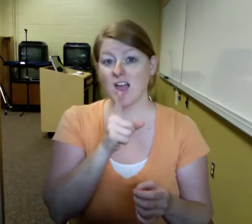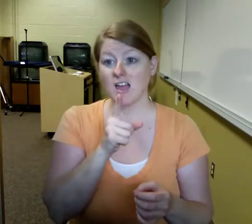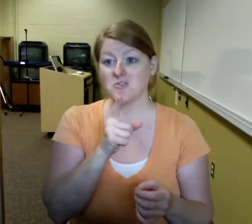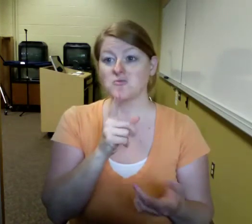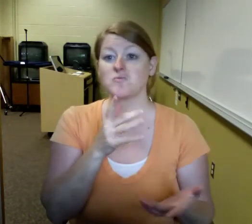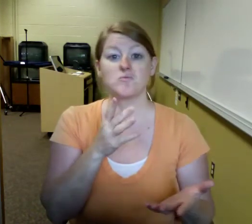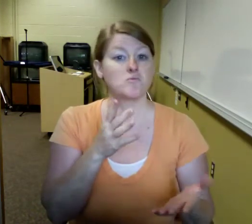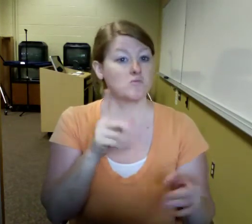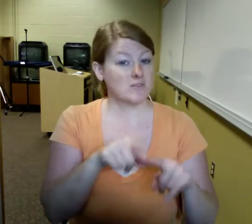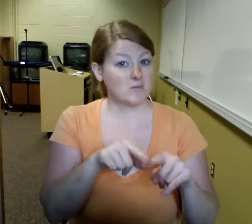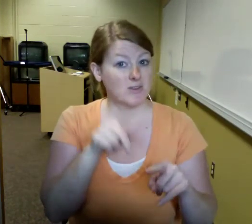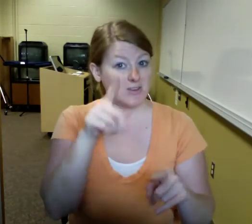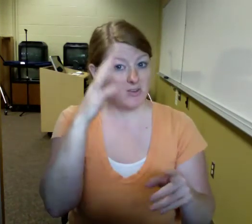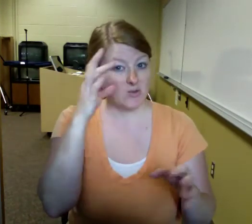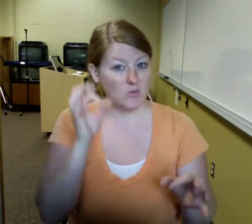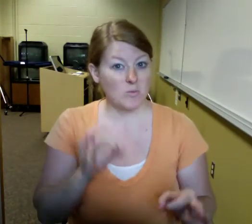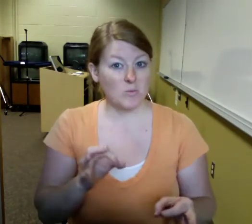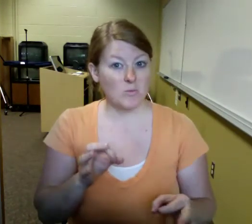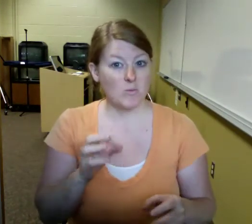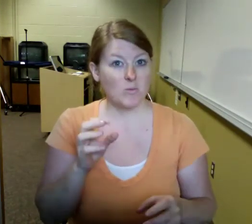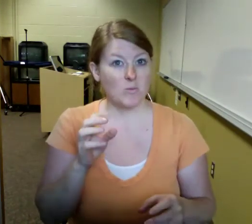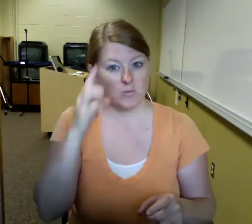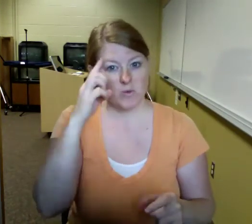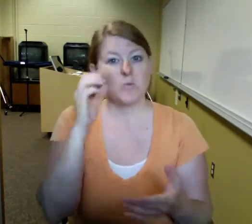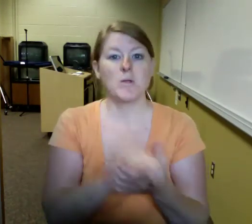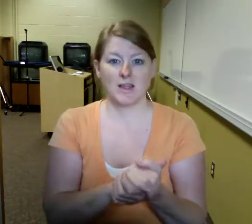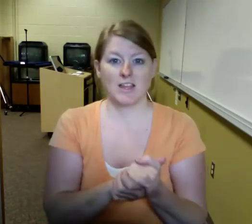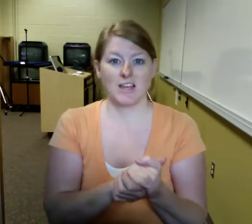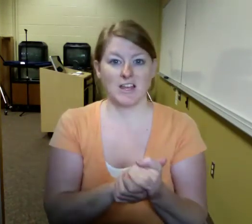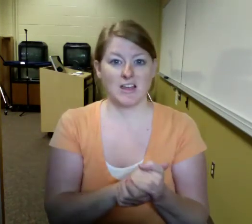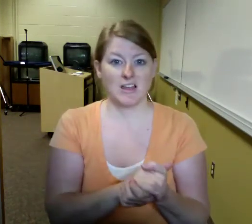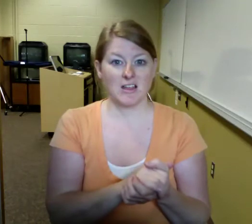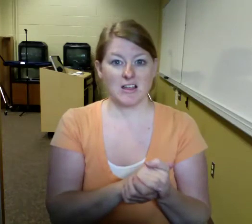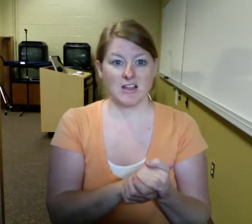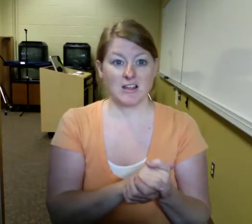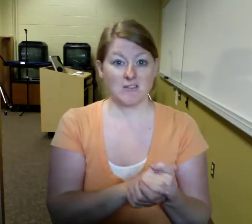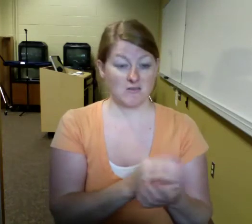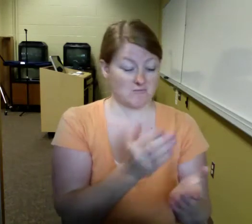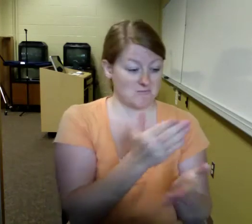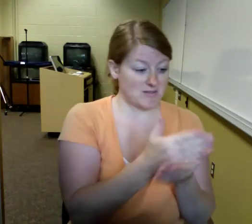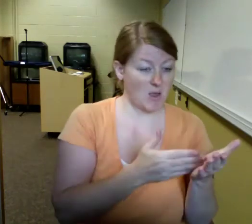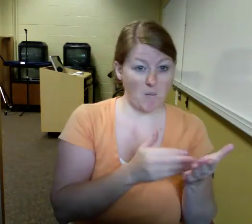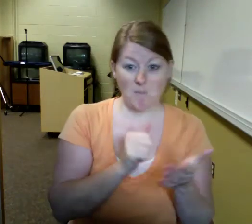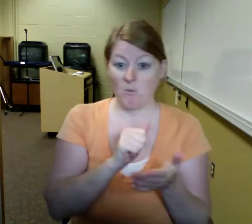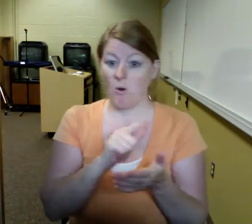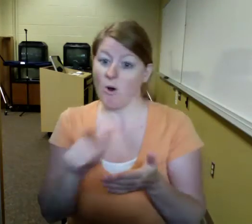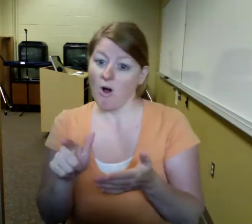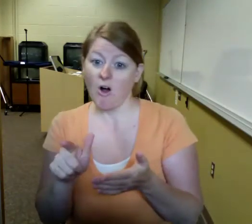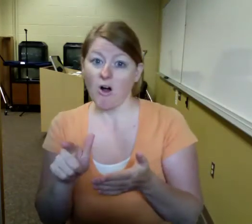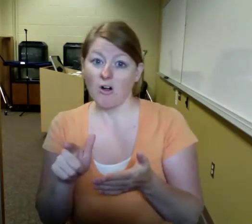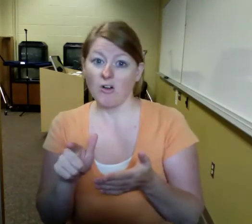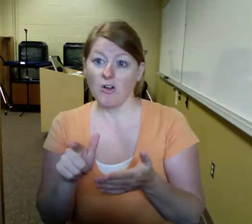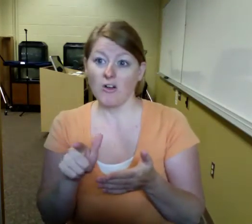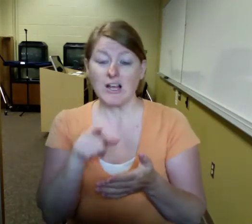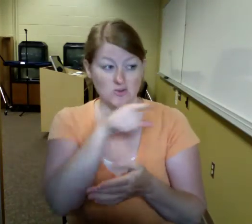to say from the witness stand, and you are the sole judges of the weight to be given the testimony of